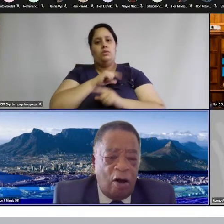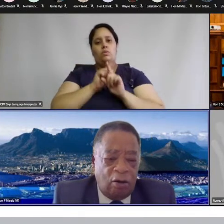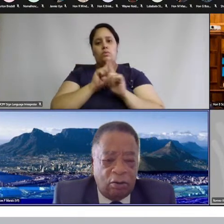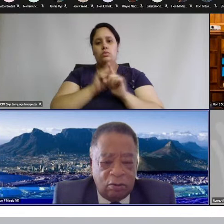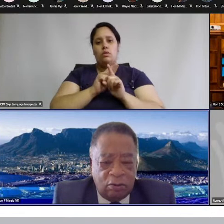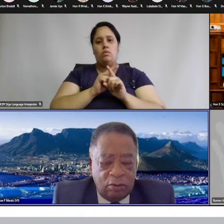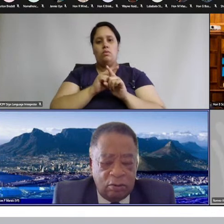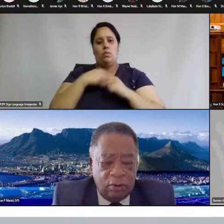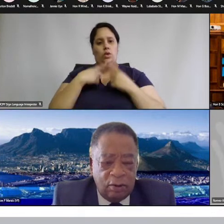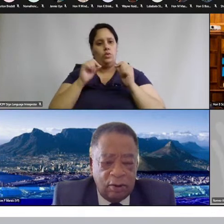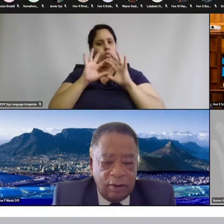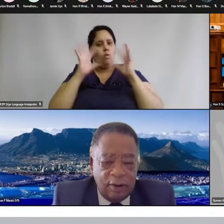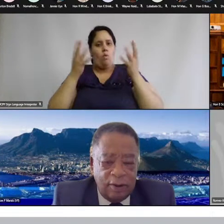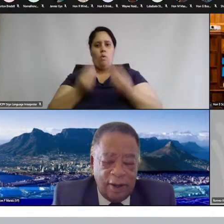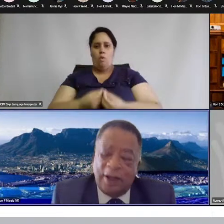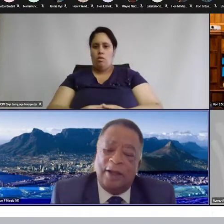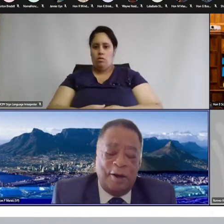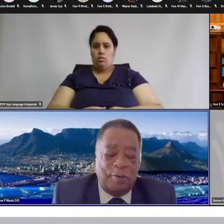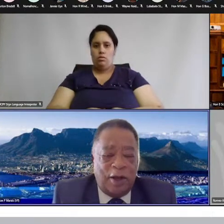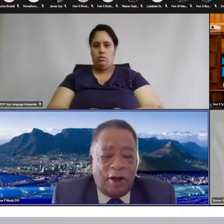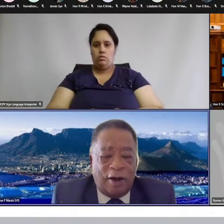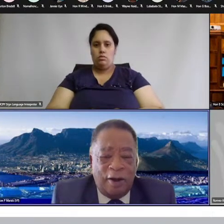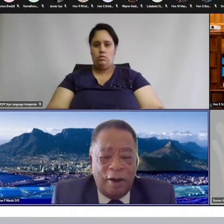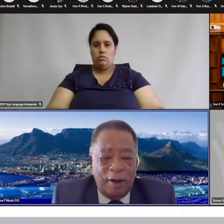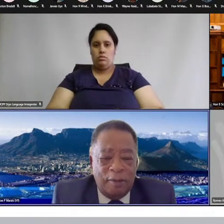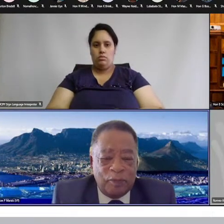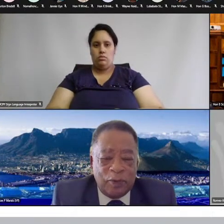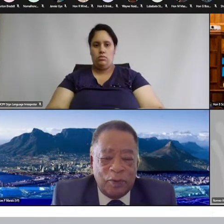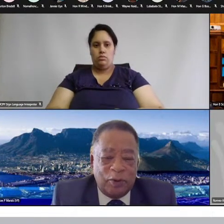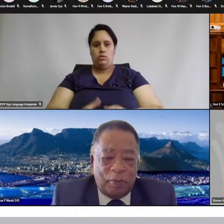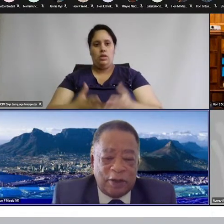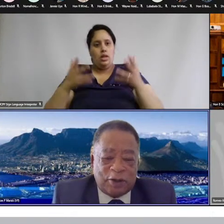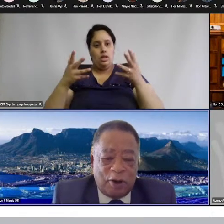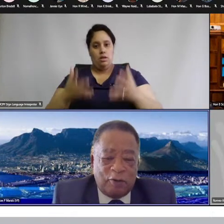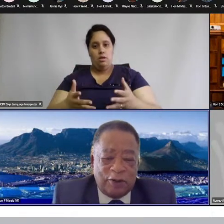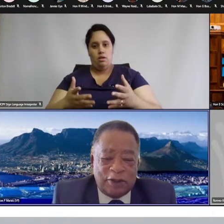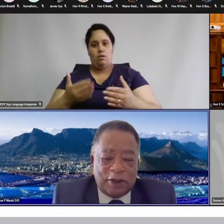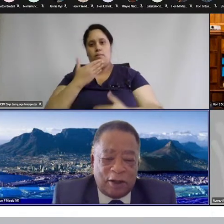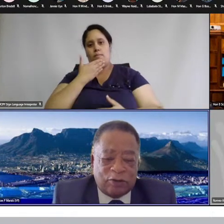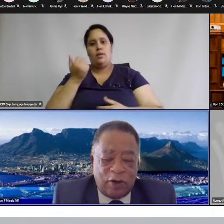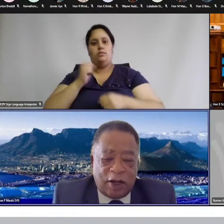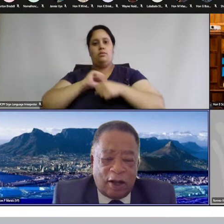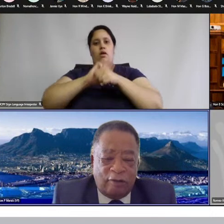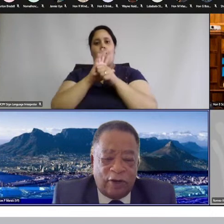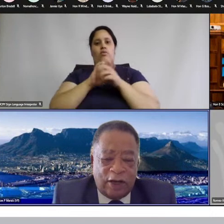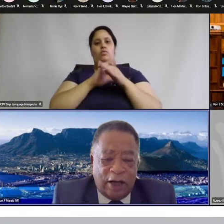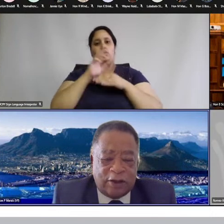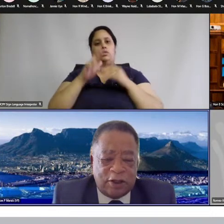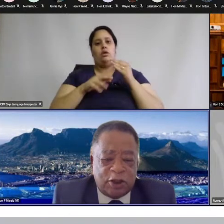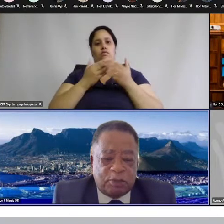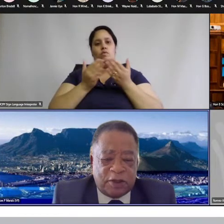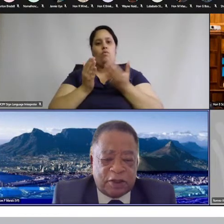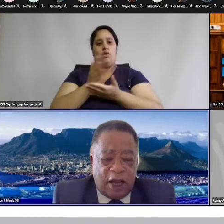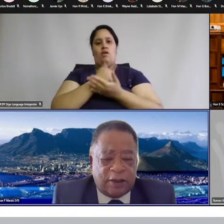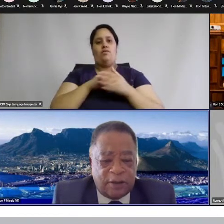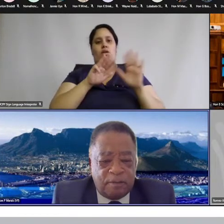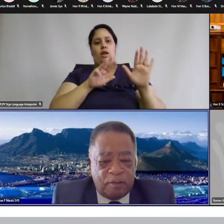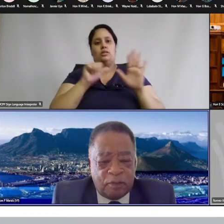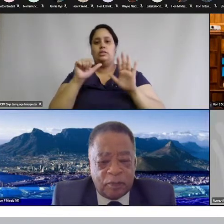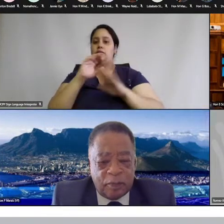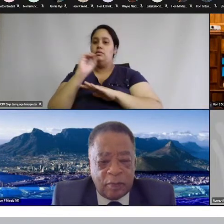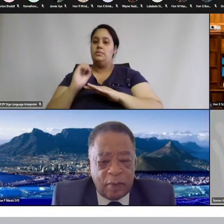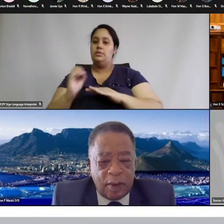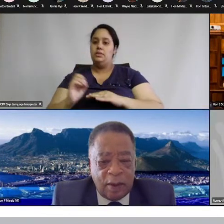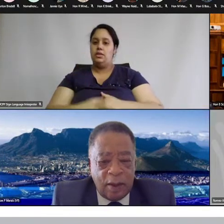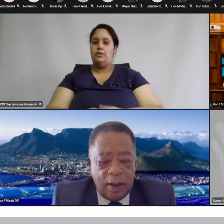it all. And here we are with the best COVID results for recovery, 96%.